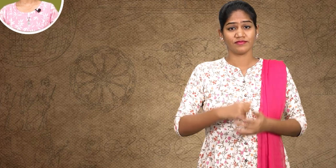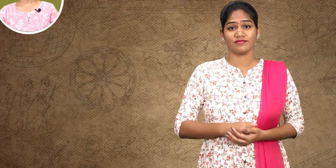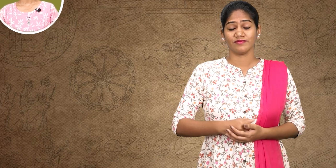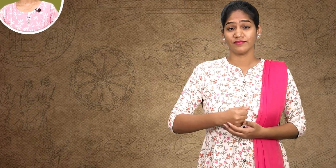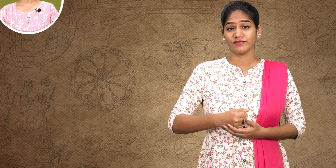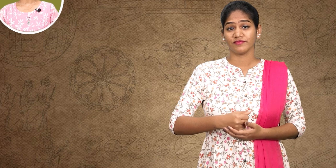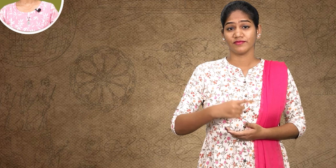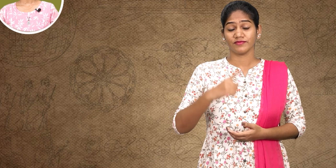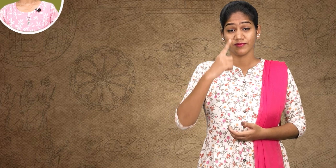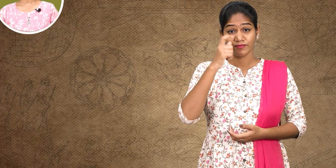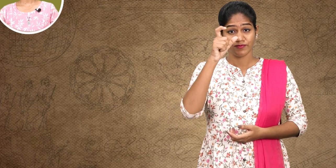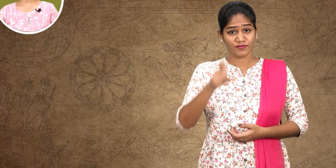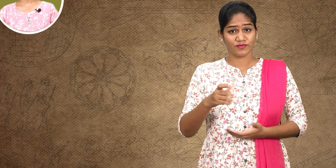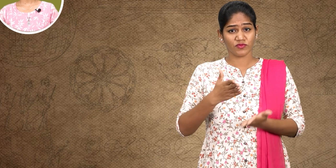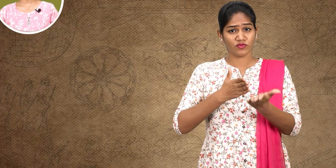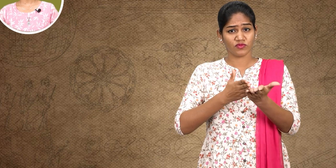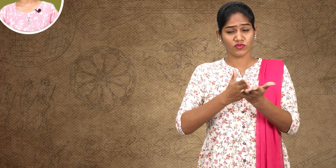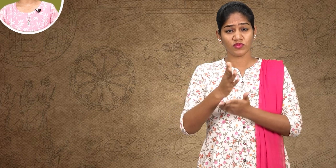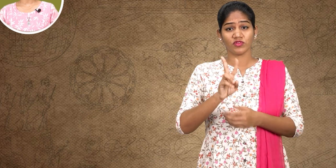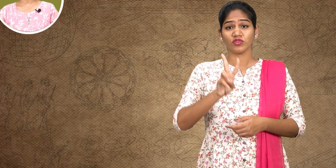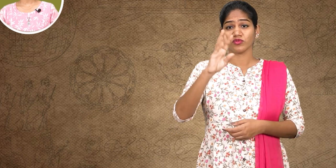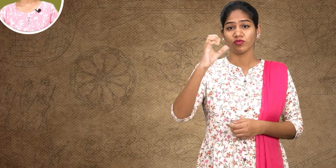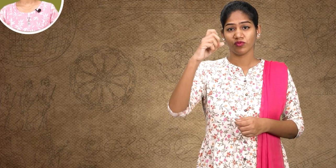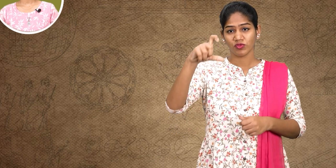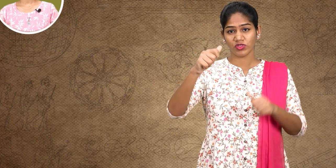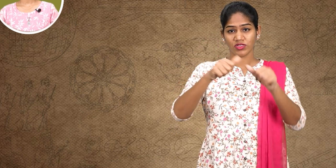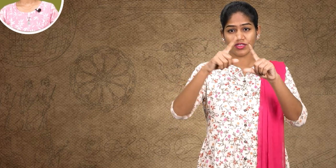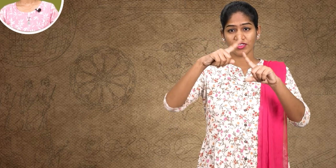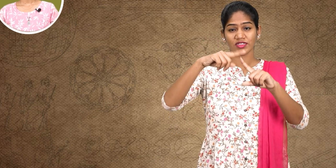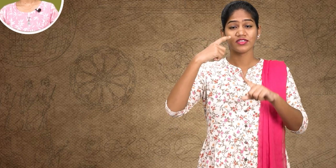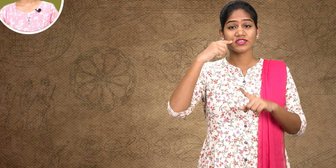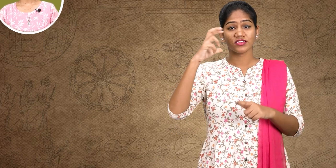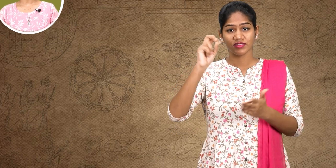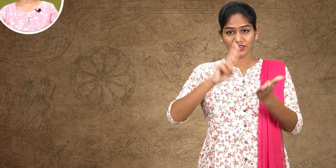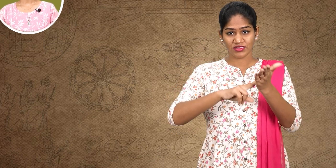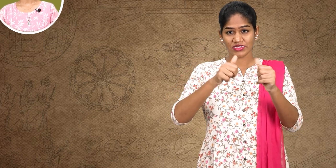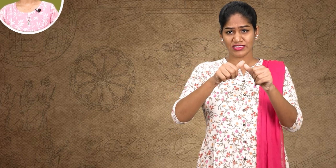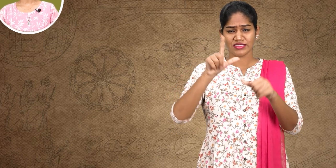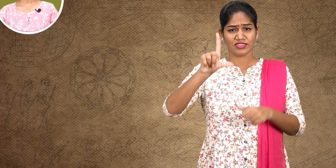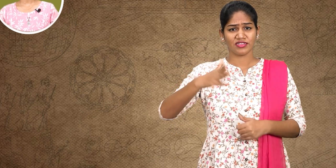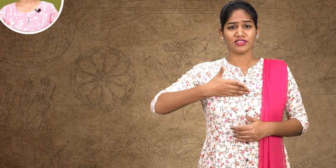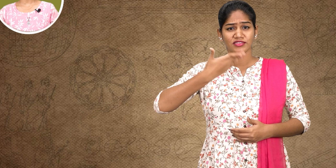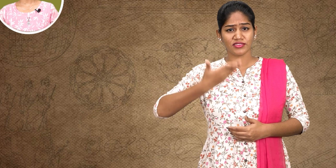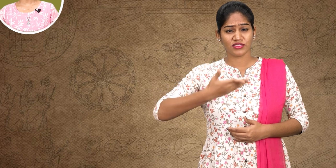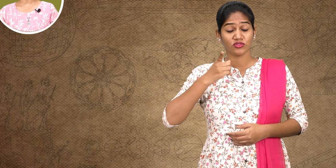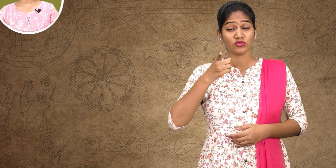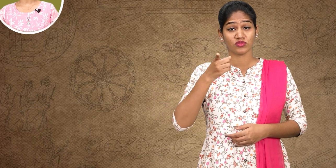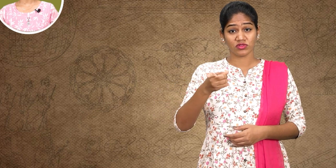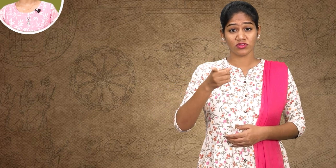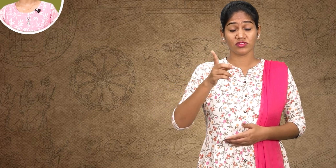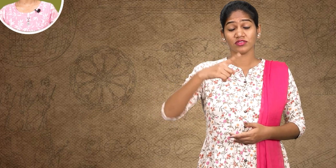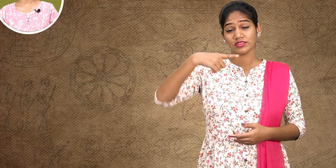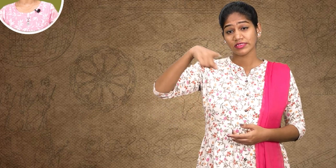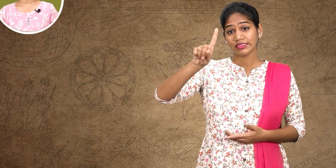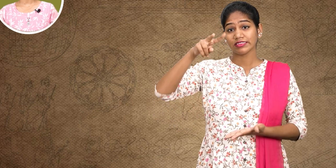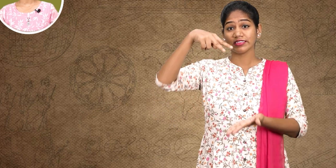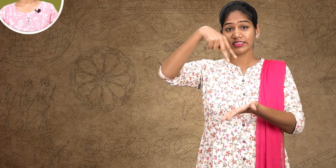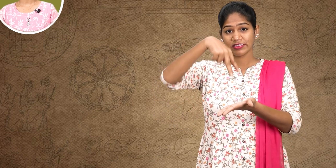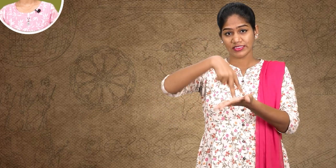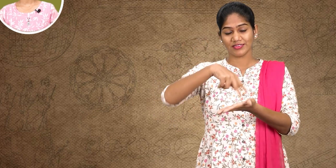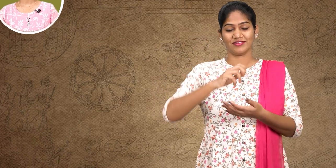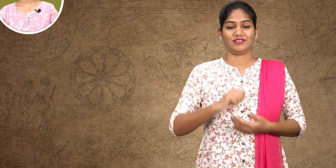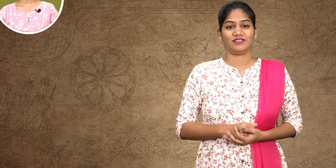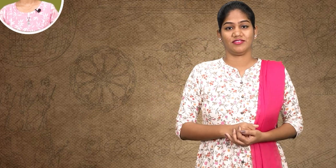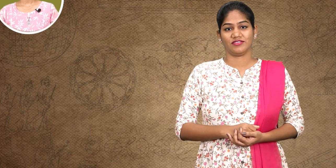women through vocational training. So that they could stand on their own feet.